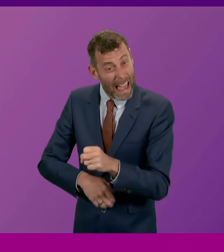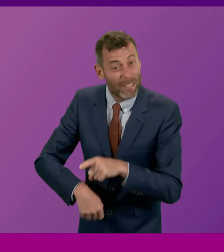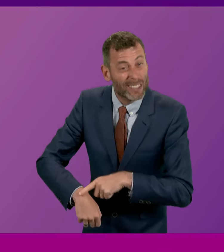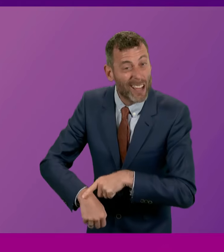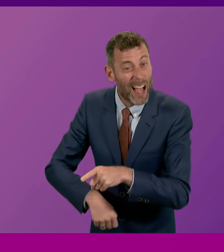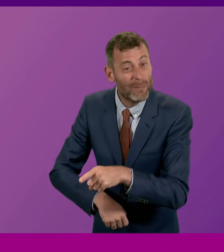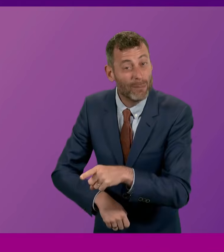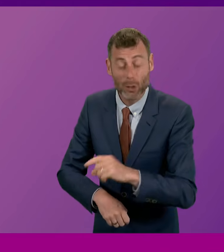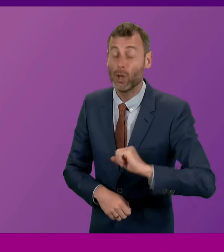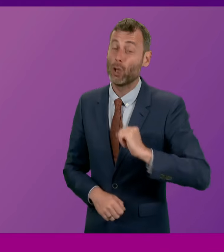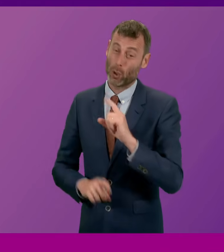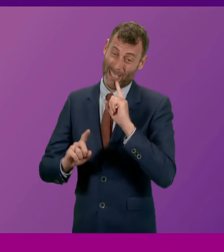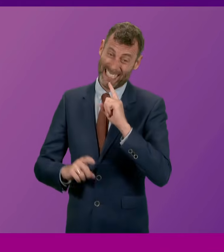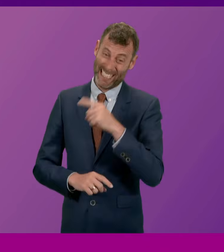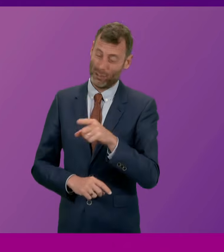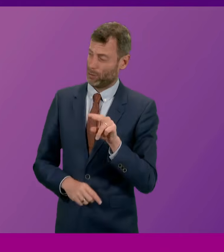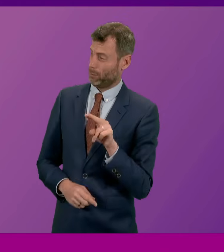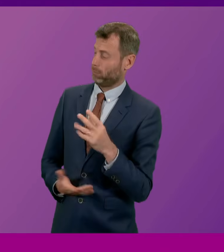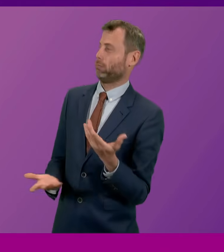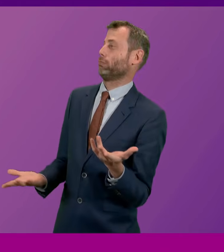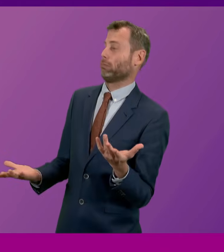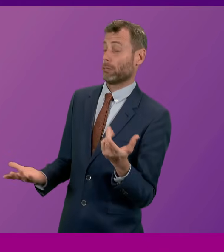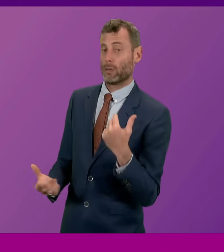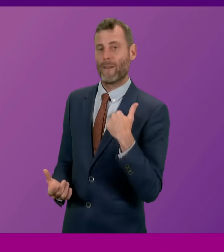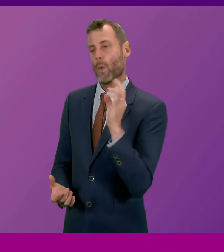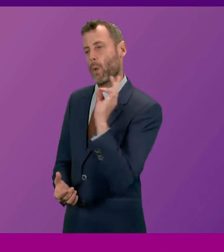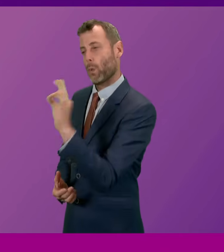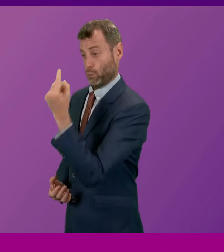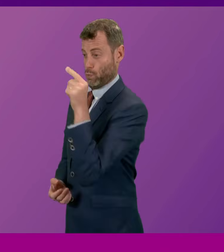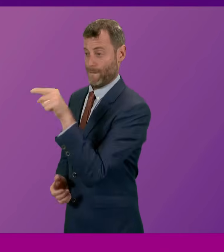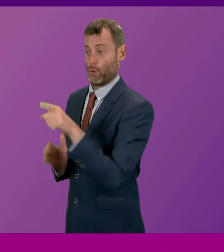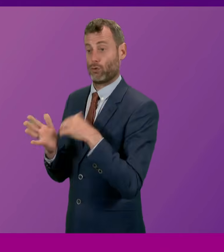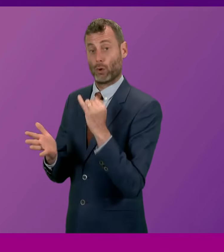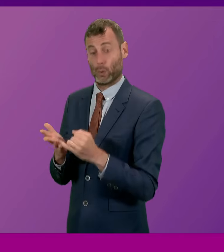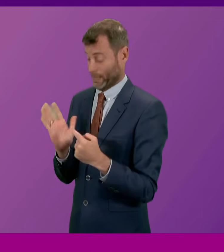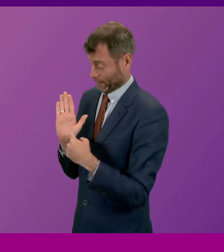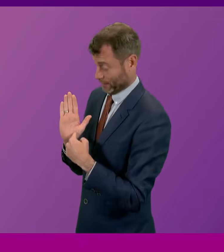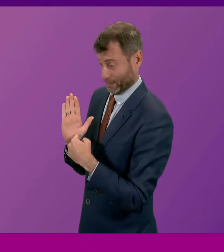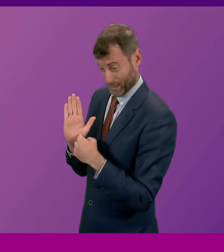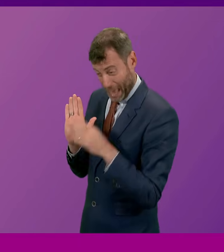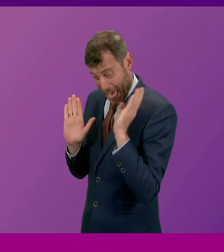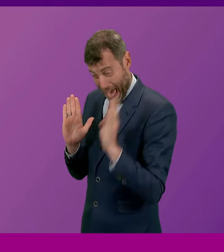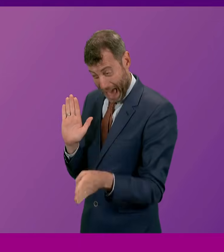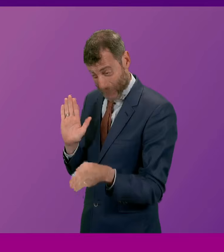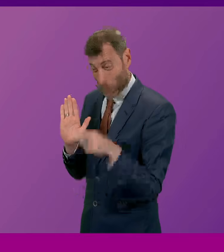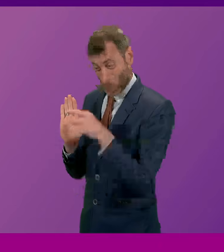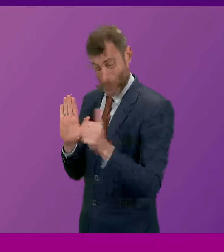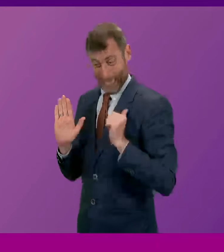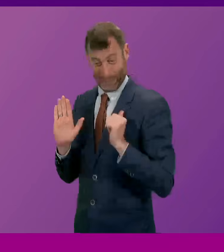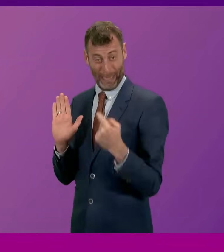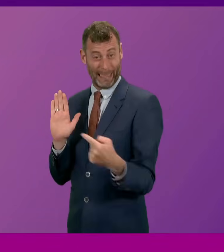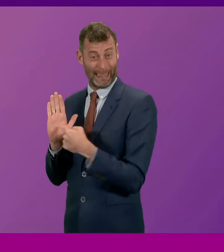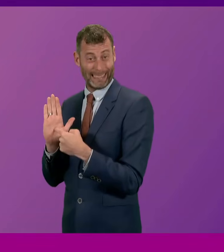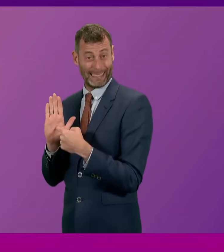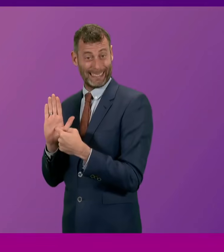of Scotland's teachers, I've just got one question for John Swinney. Is this for real? First